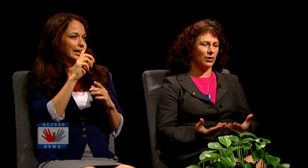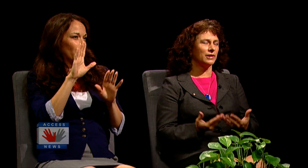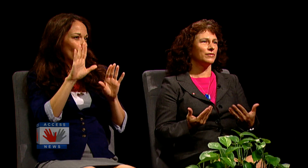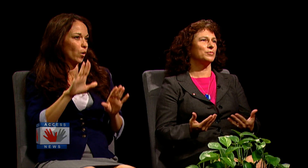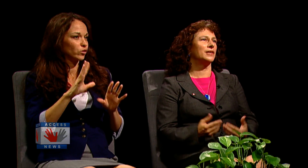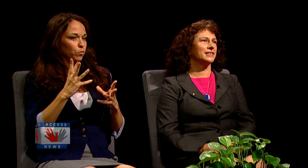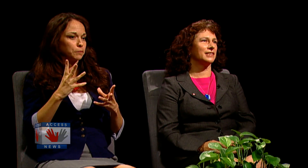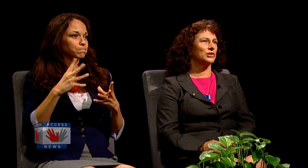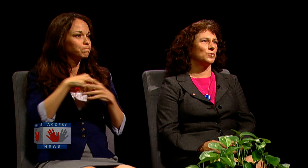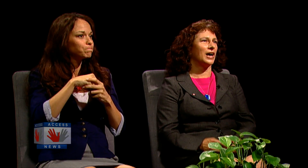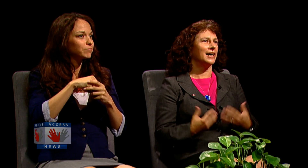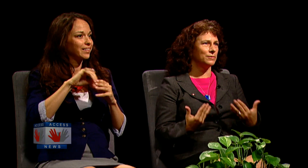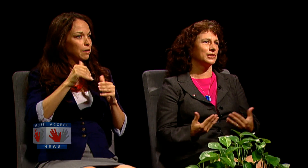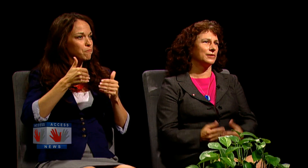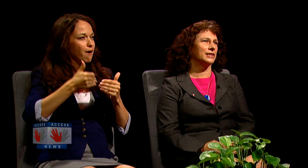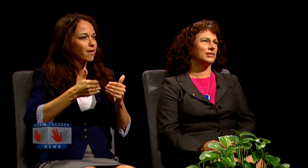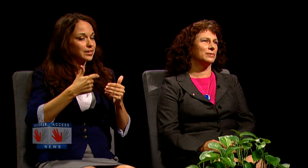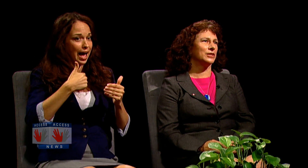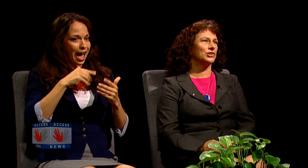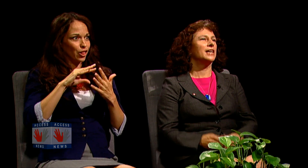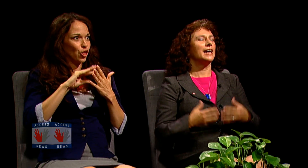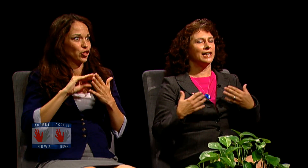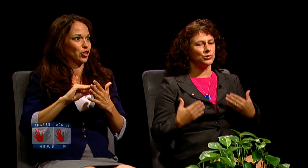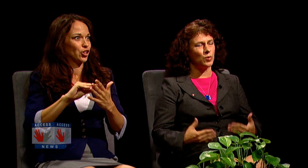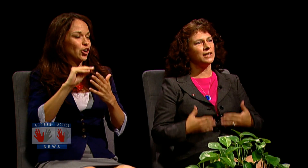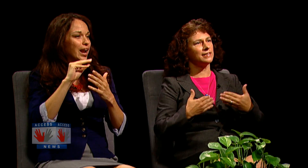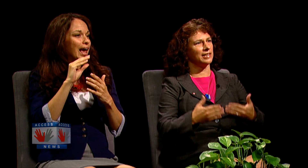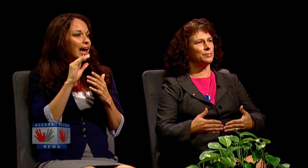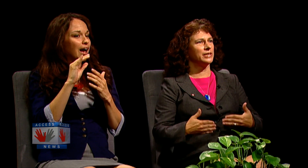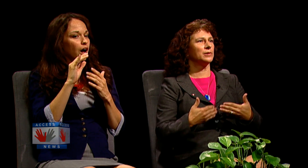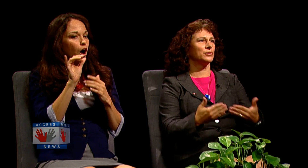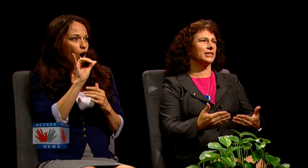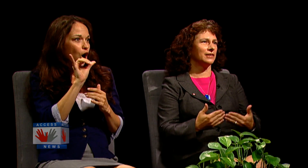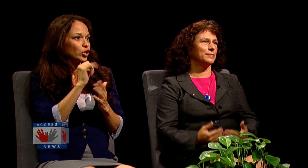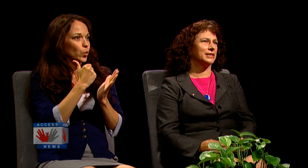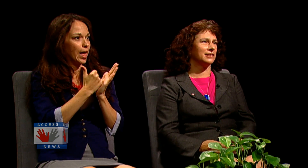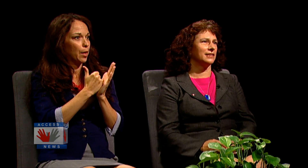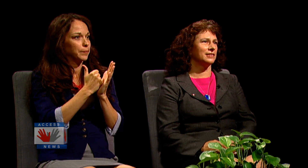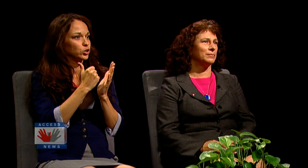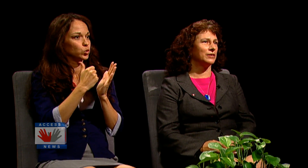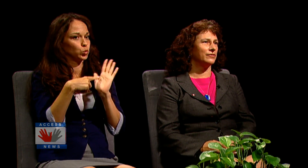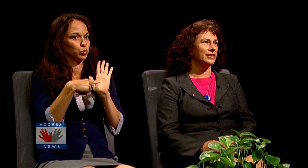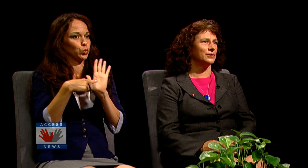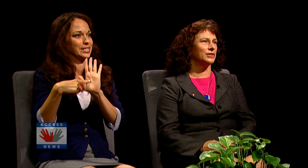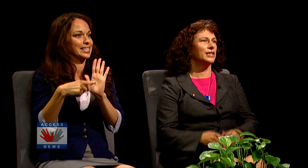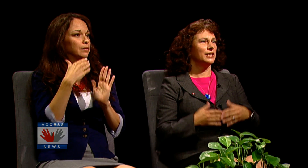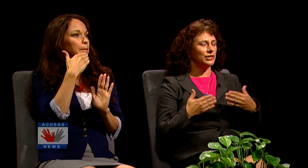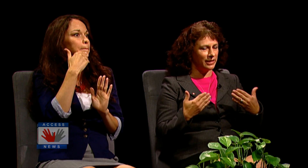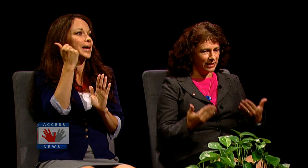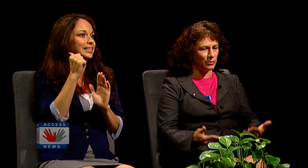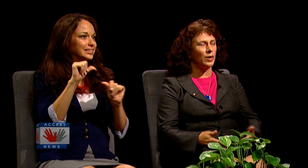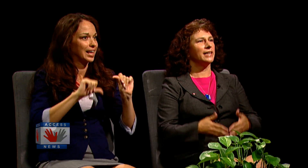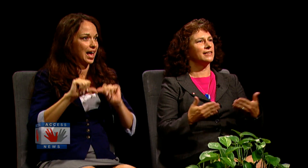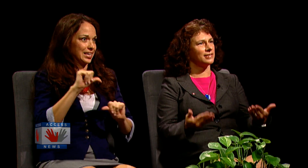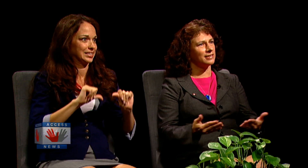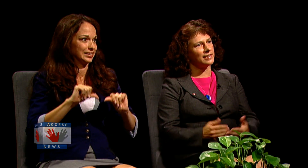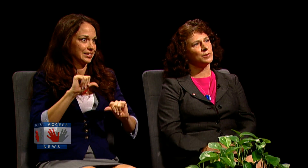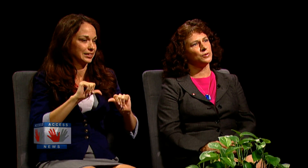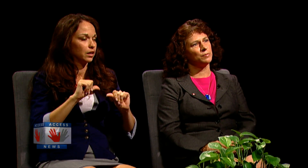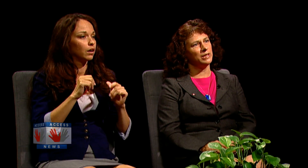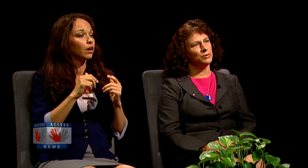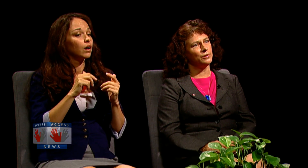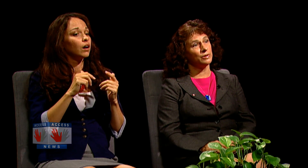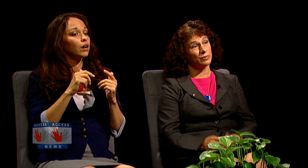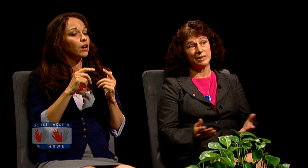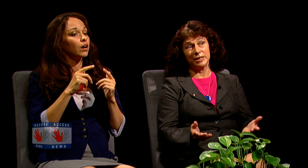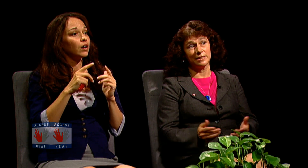to be part of a process where I was learning so much, as well as helping to present the best science in my field in a way that's accessible